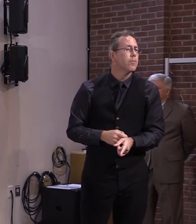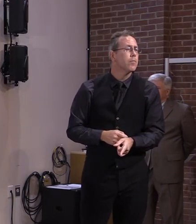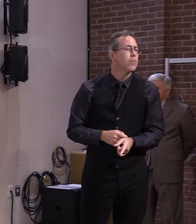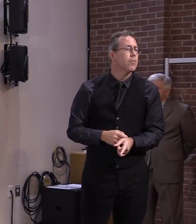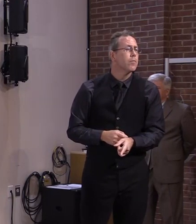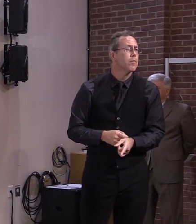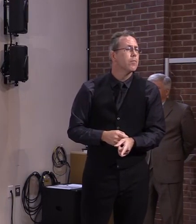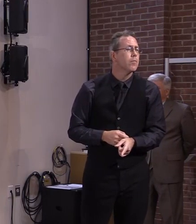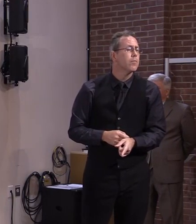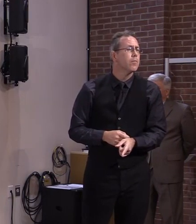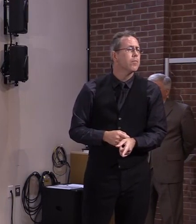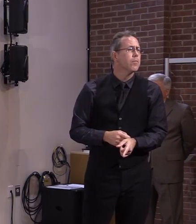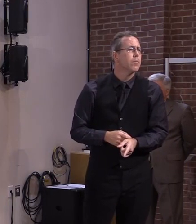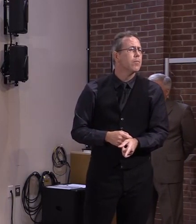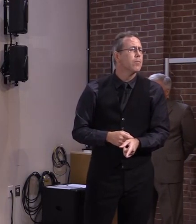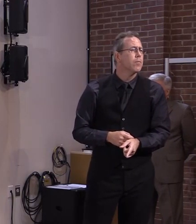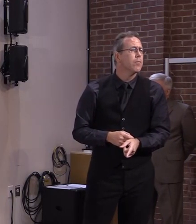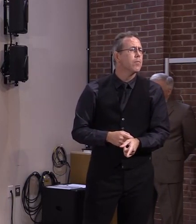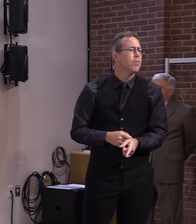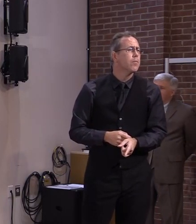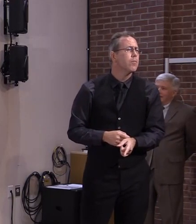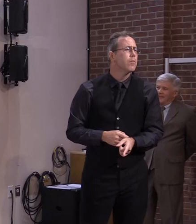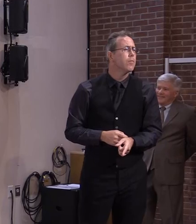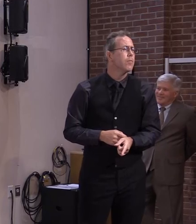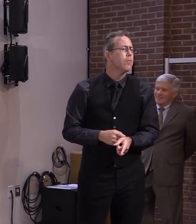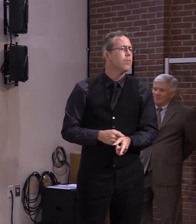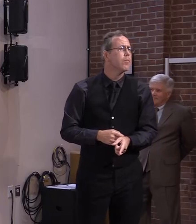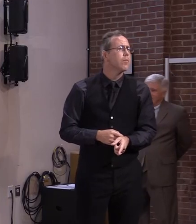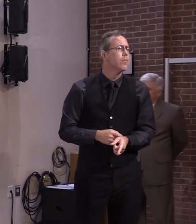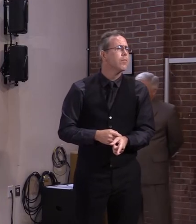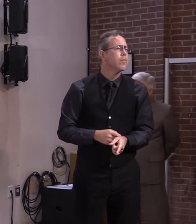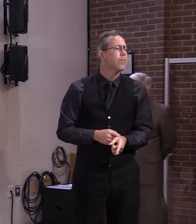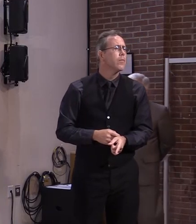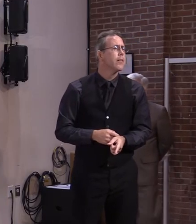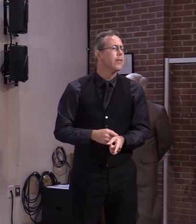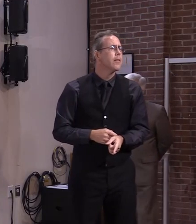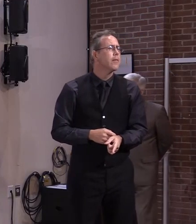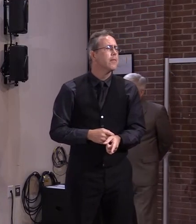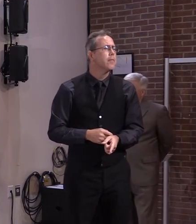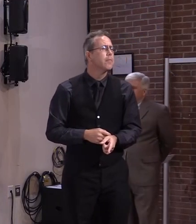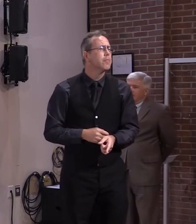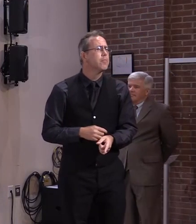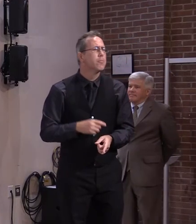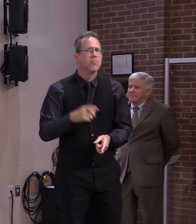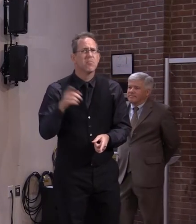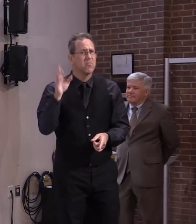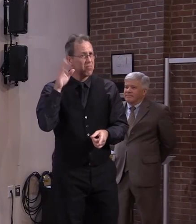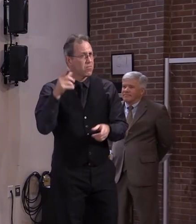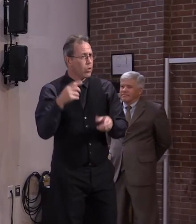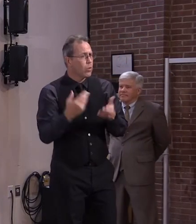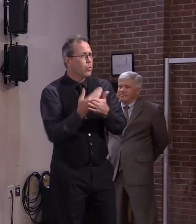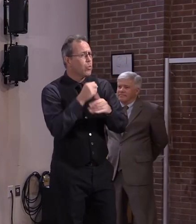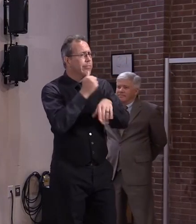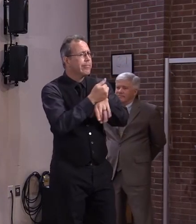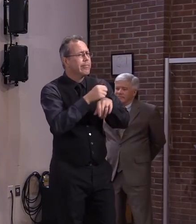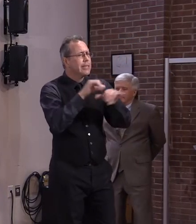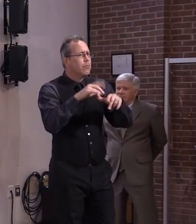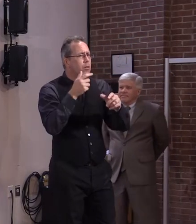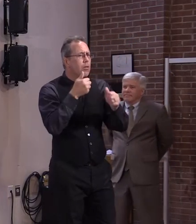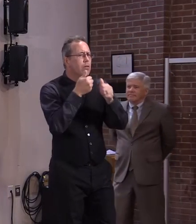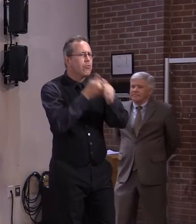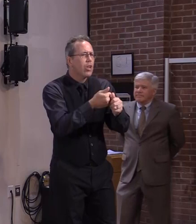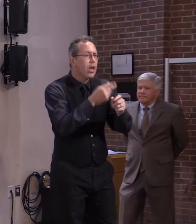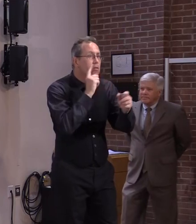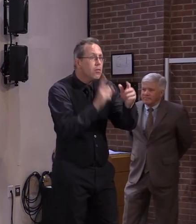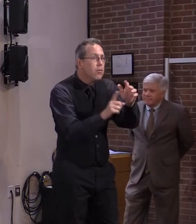accurately track a surge, and are other states doing it that way anywhere? Yeah, I mean, I think the key word is accurately. So, I mean, there needs to